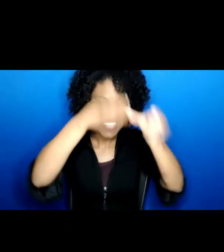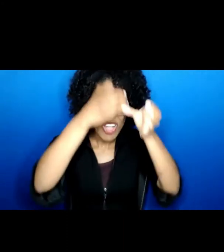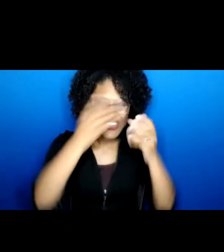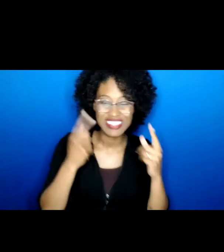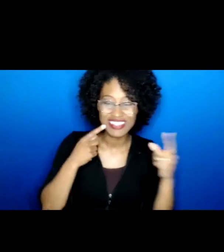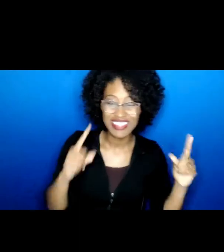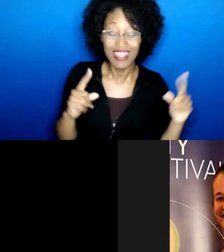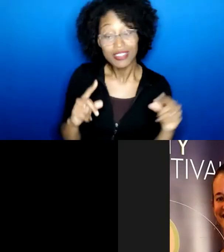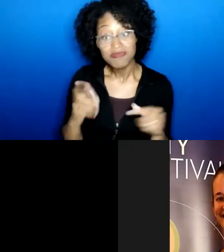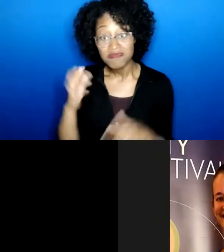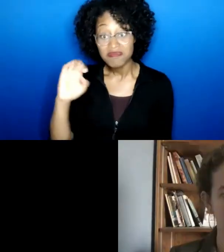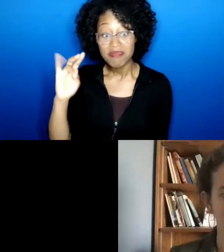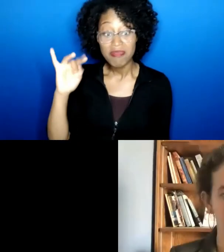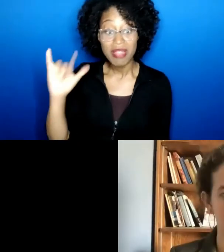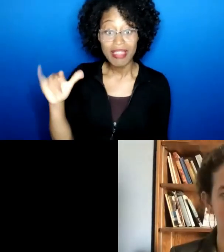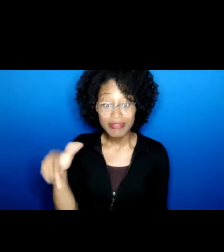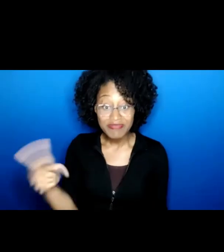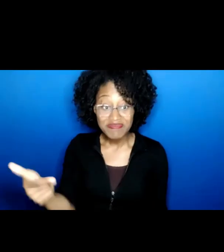Emily?